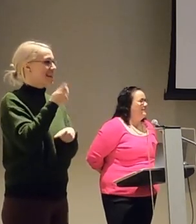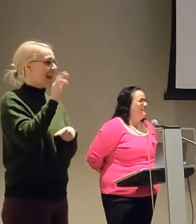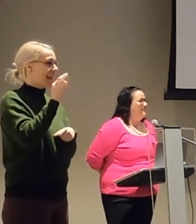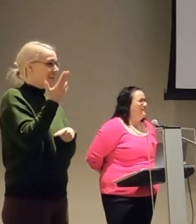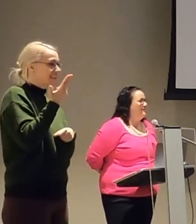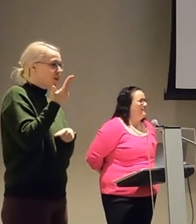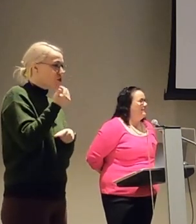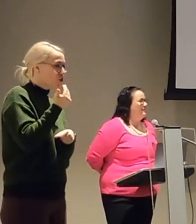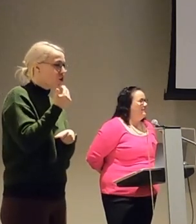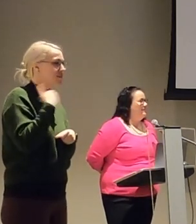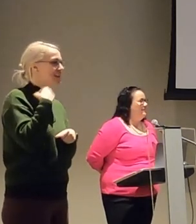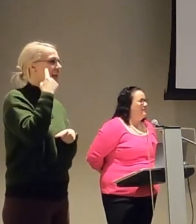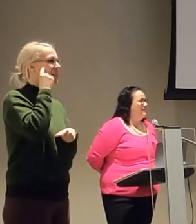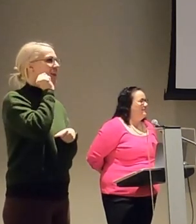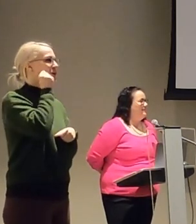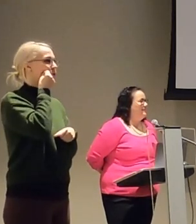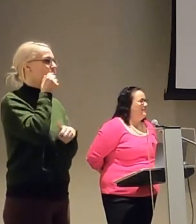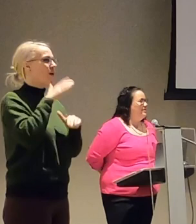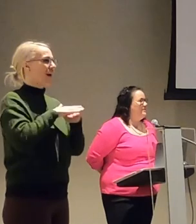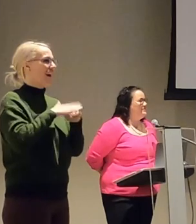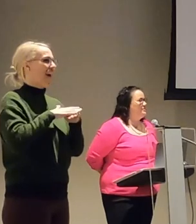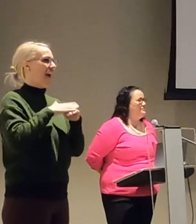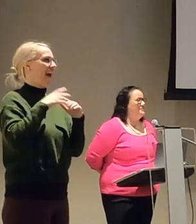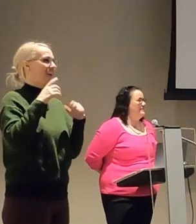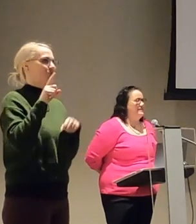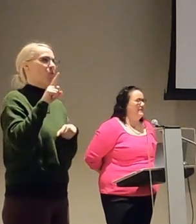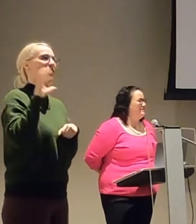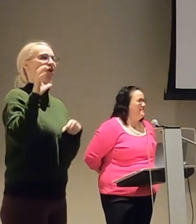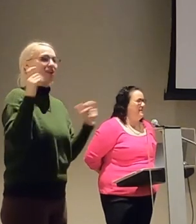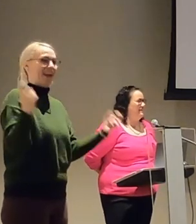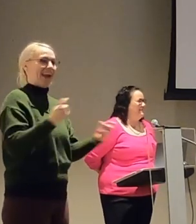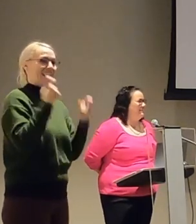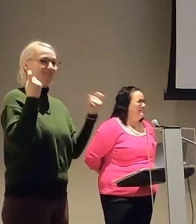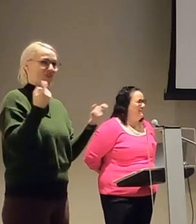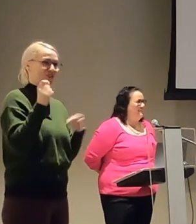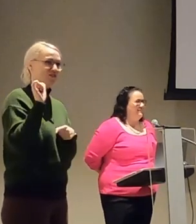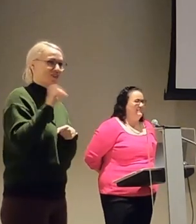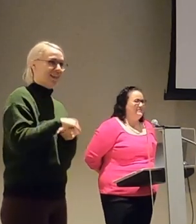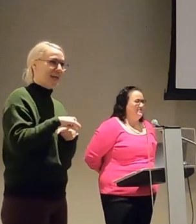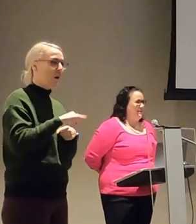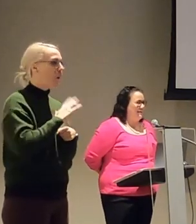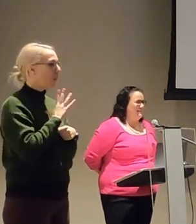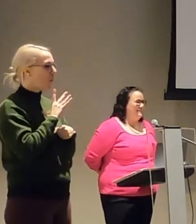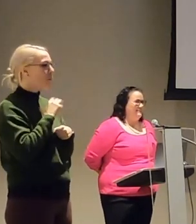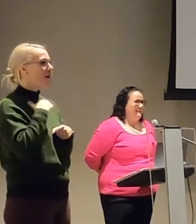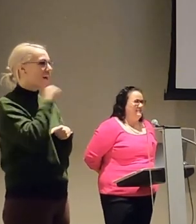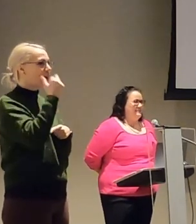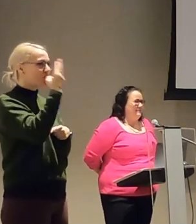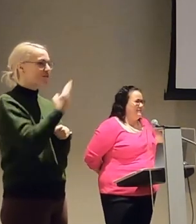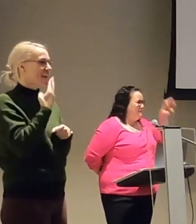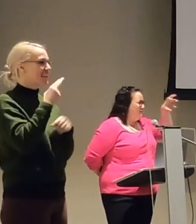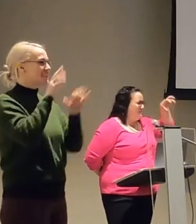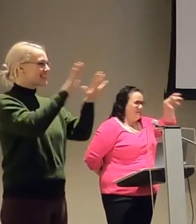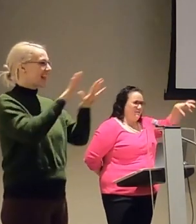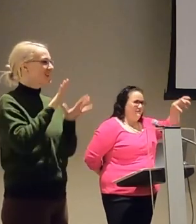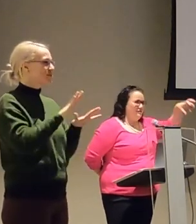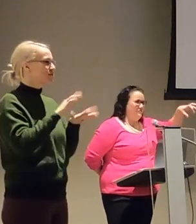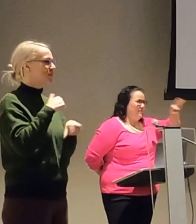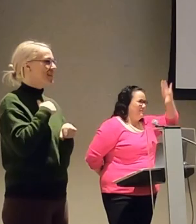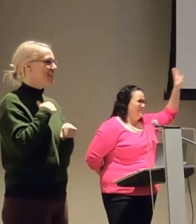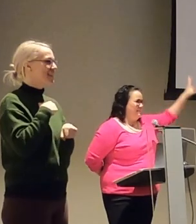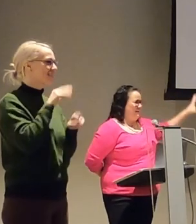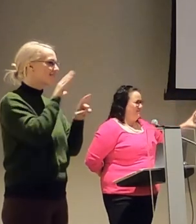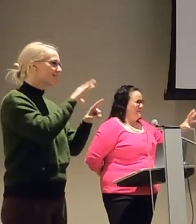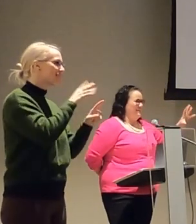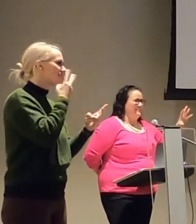think it's really cool that we're kind of doing this on the 100th anniversary of that. Oh, that's so cool. I did not know that. That's great. I tend to focus right on the